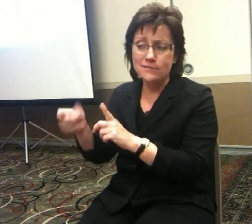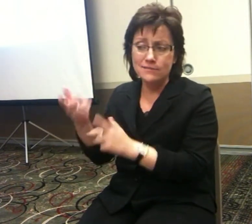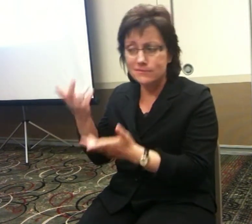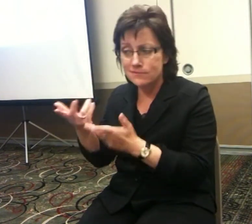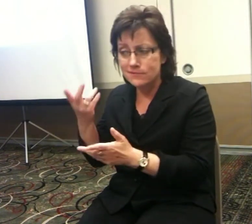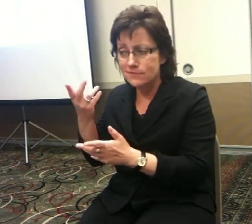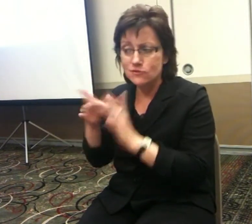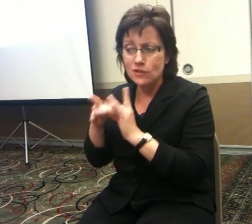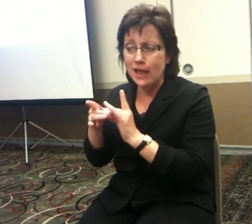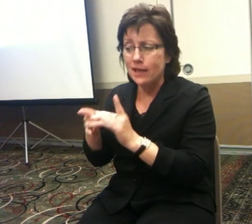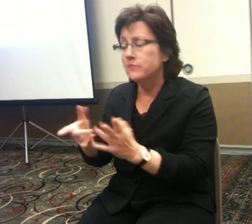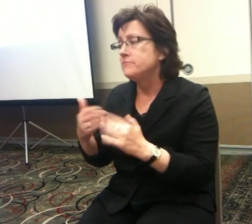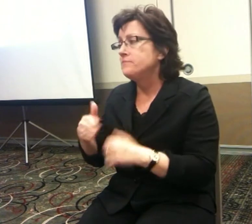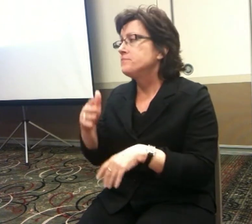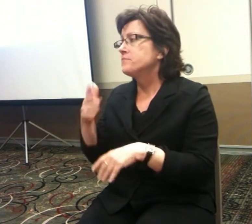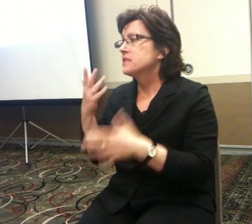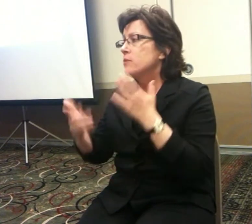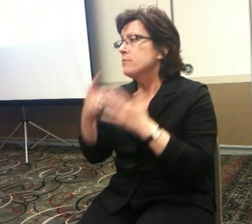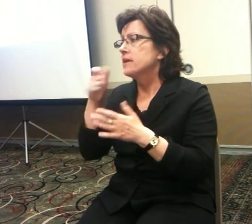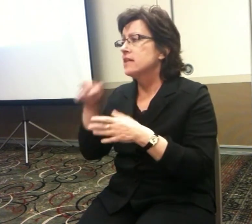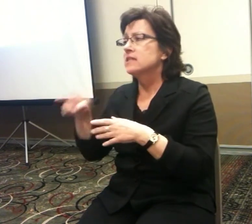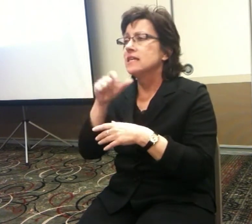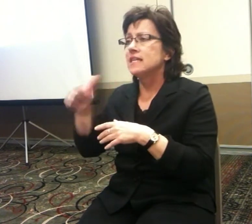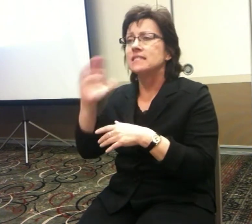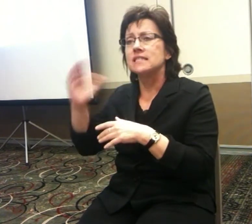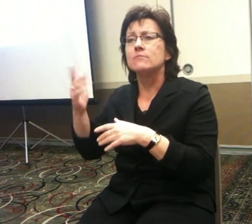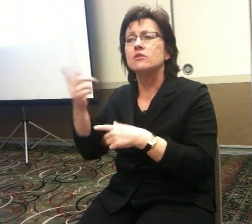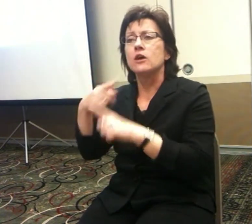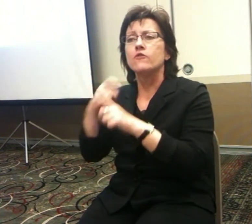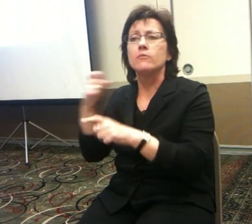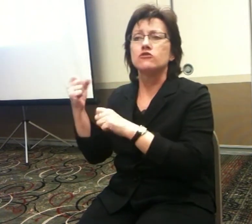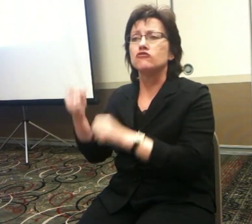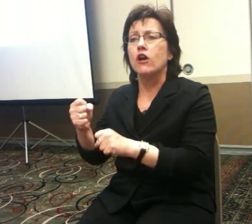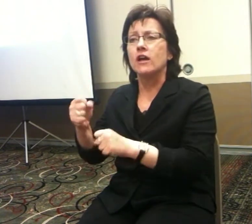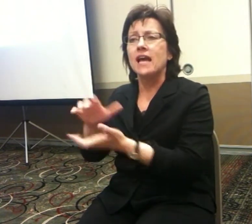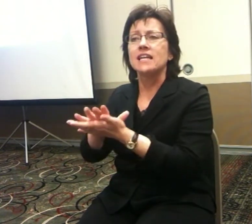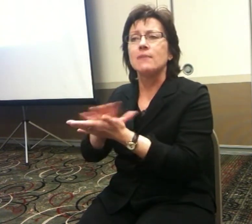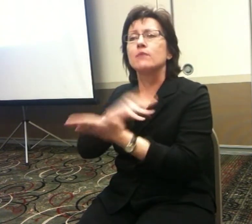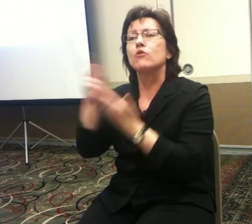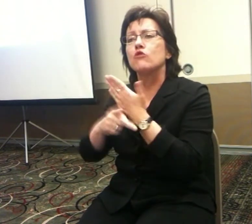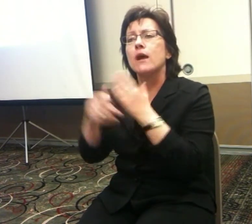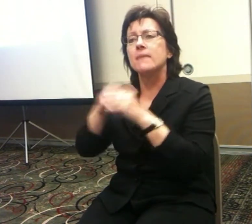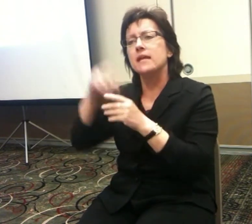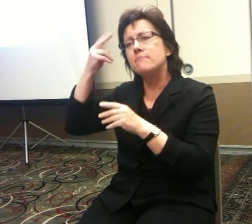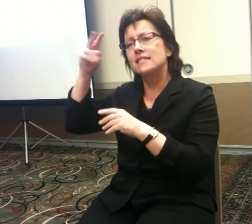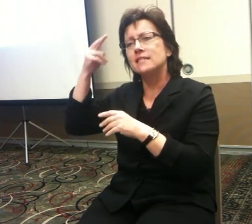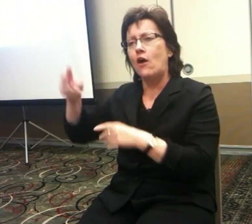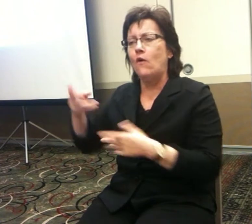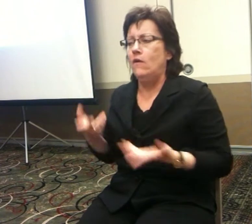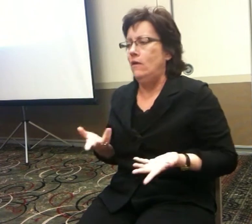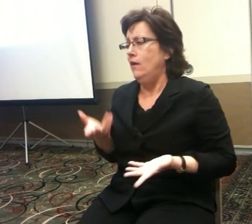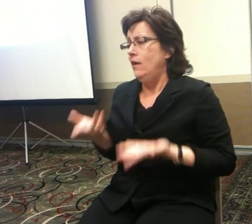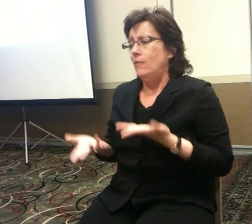interview it talked about the fact that he didn't seem to come from a strong academic program in Mexico. This kid may not have a history of much